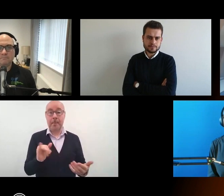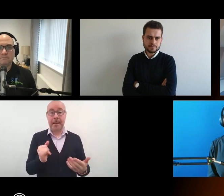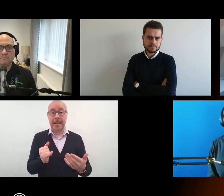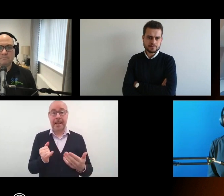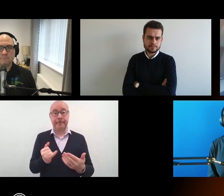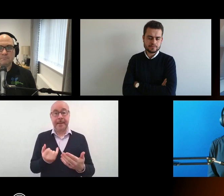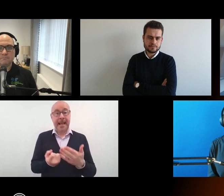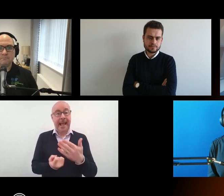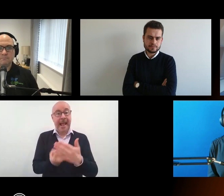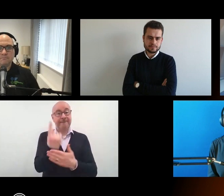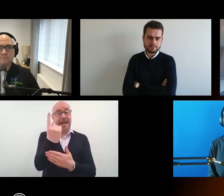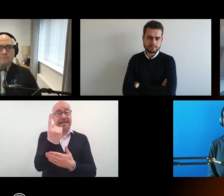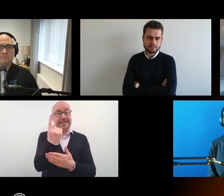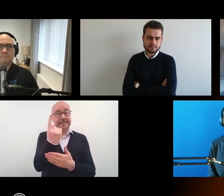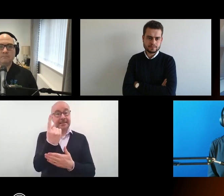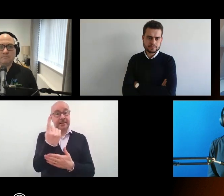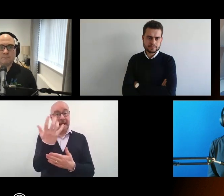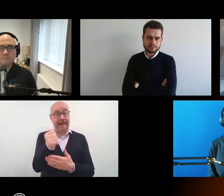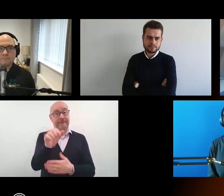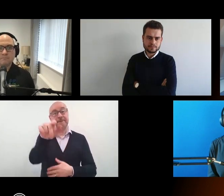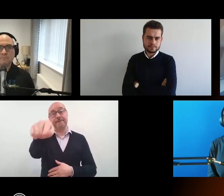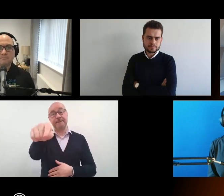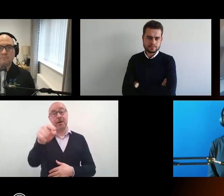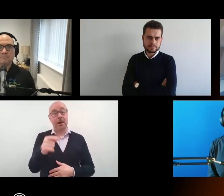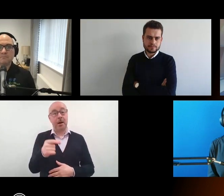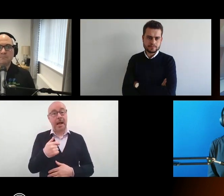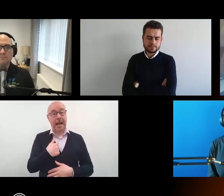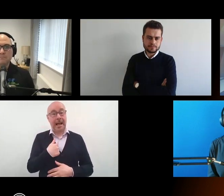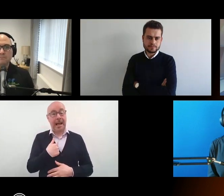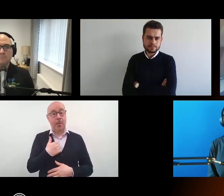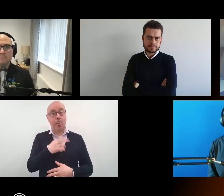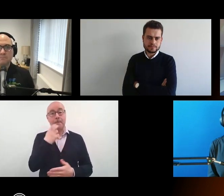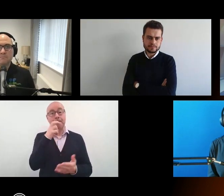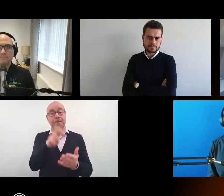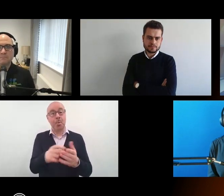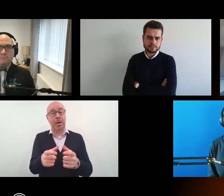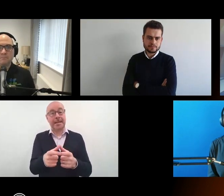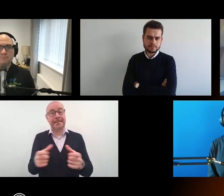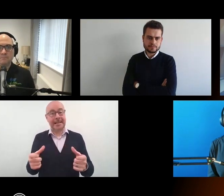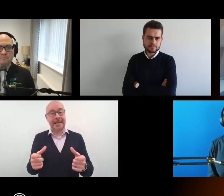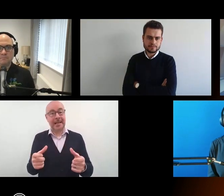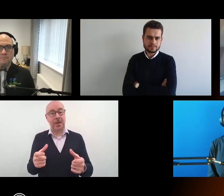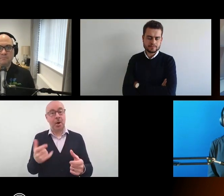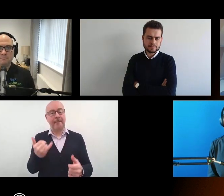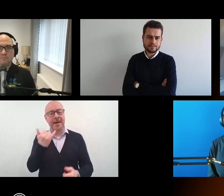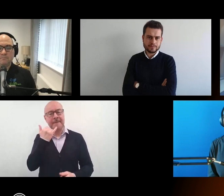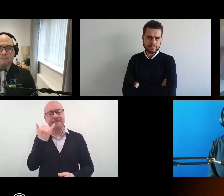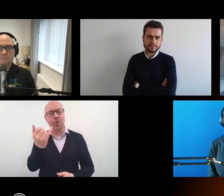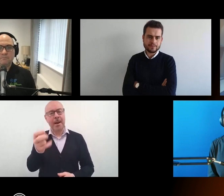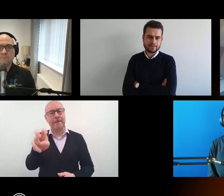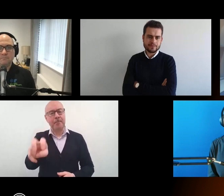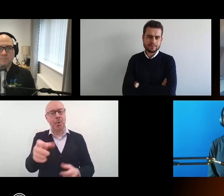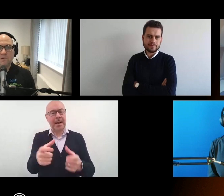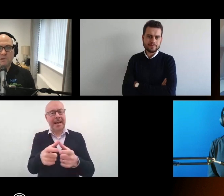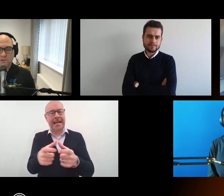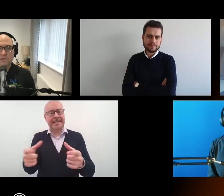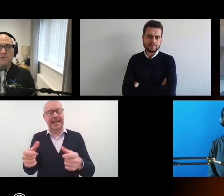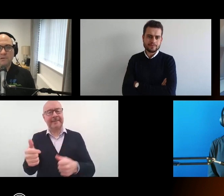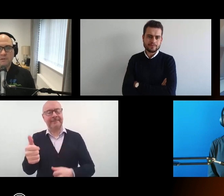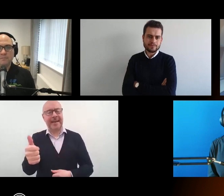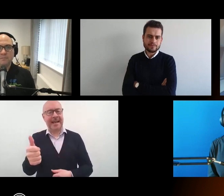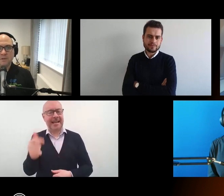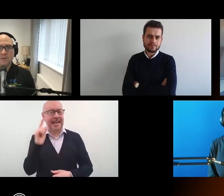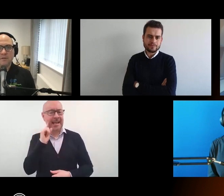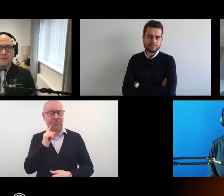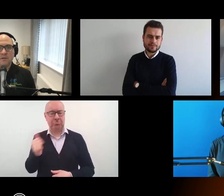you have to call up the event office on a phone, that's great if you're hearing and can speak. But what about if you're deaf and use sign language?